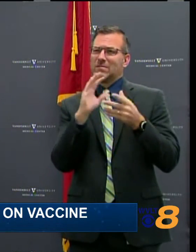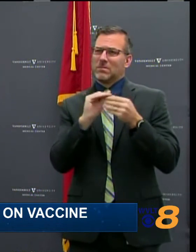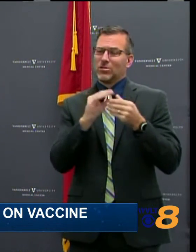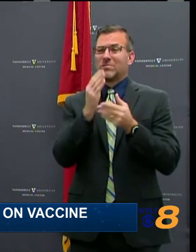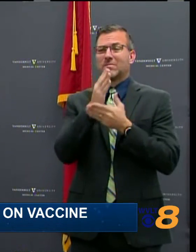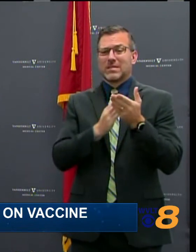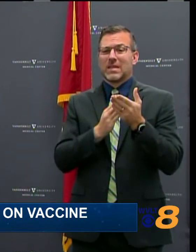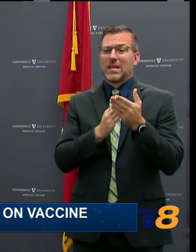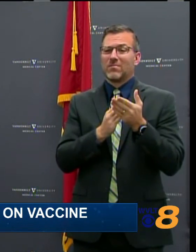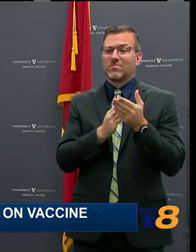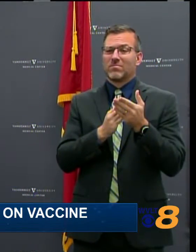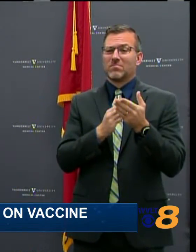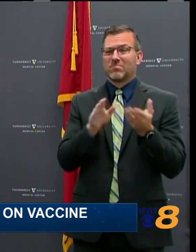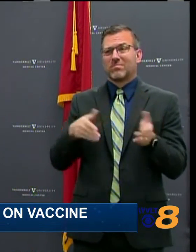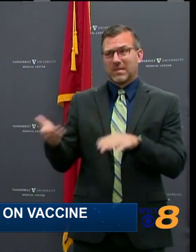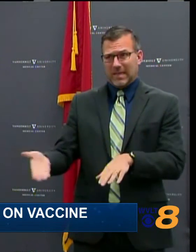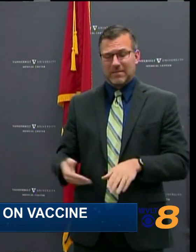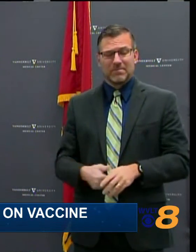home.